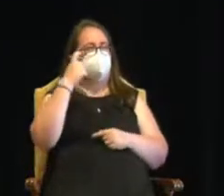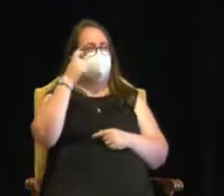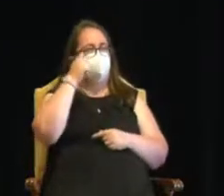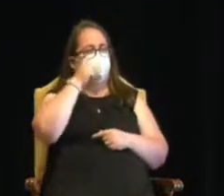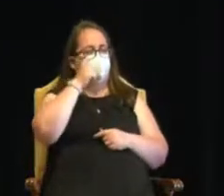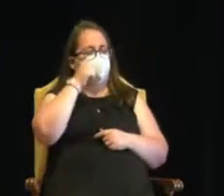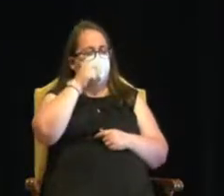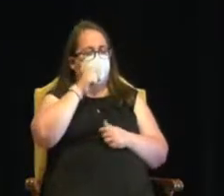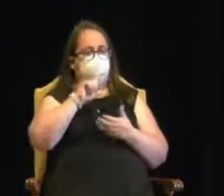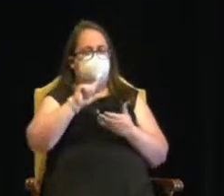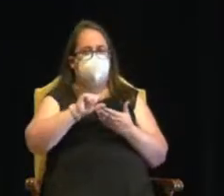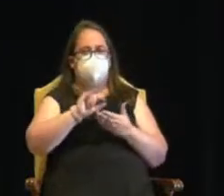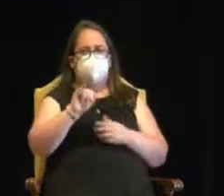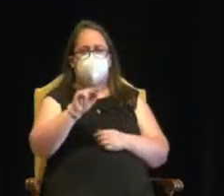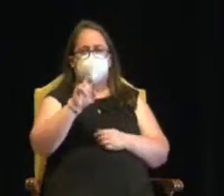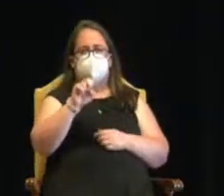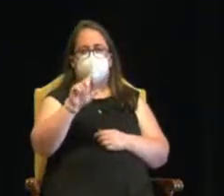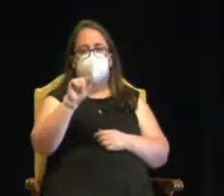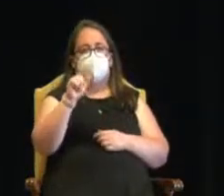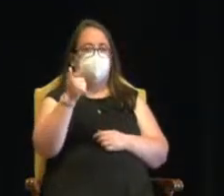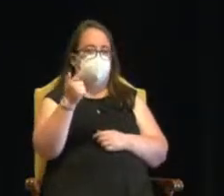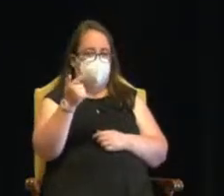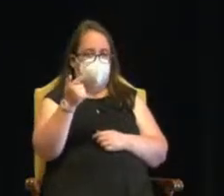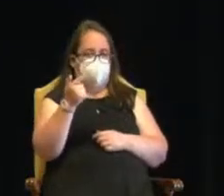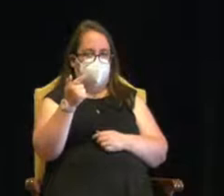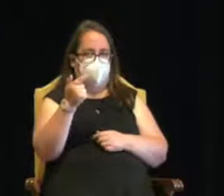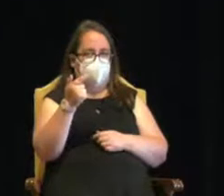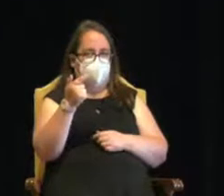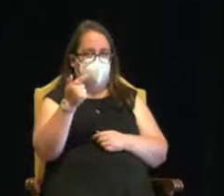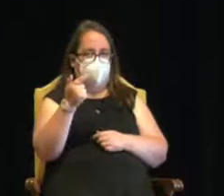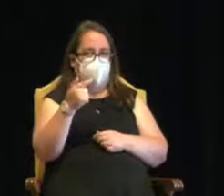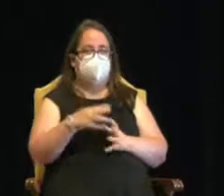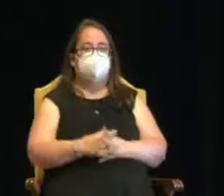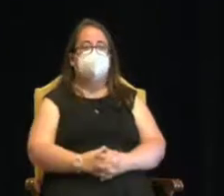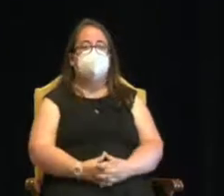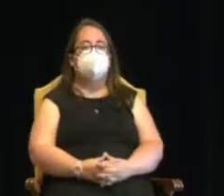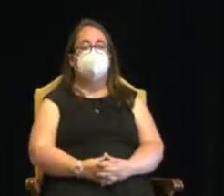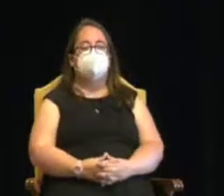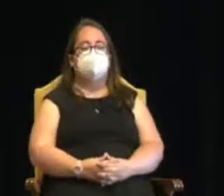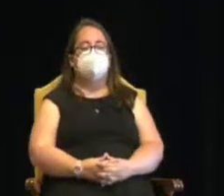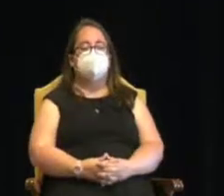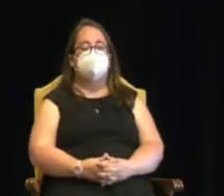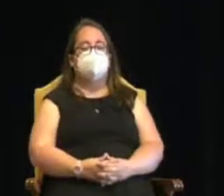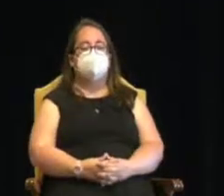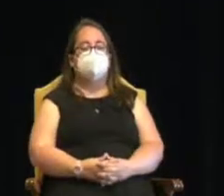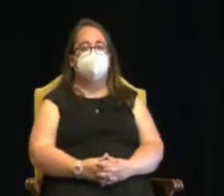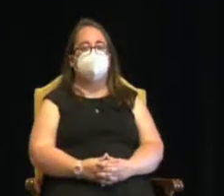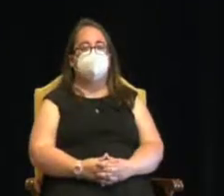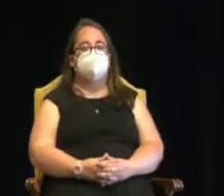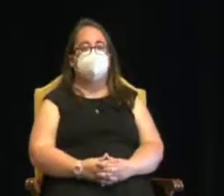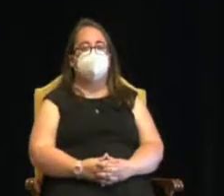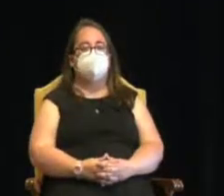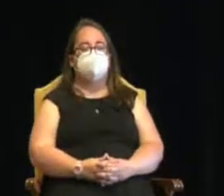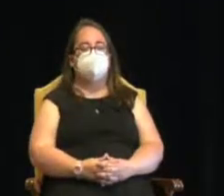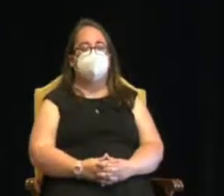in June of 2021. And then in January